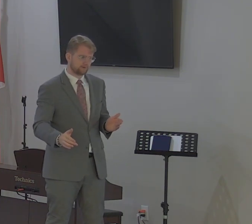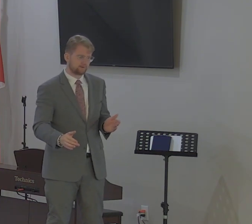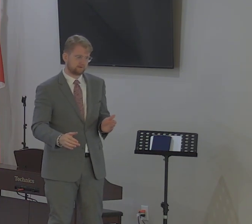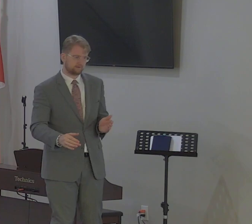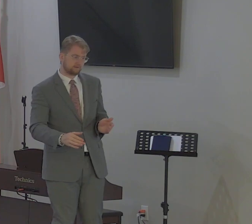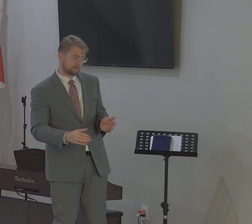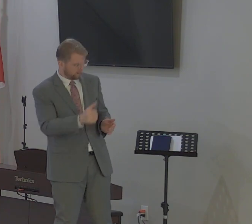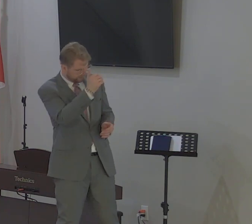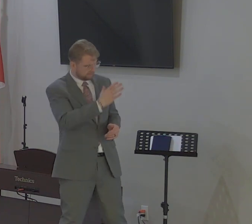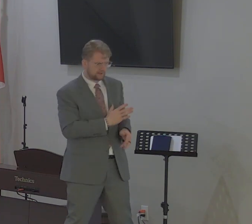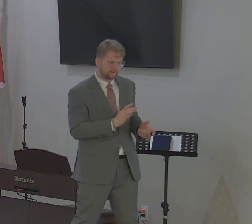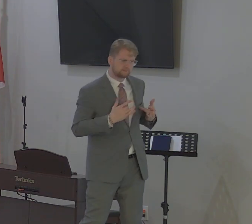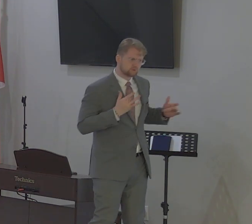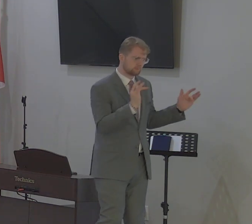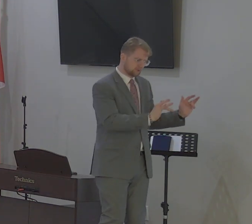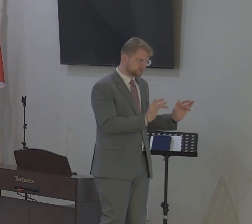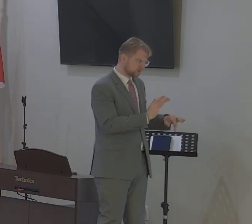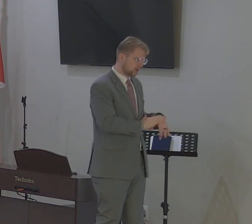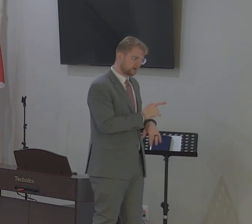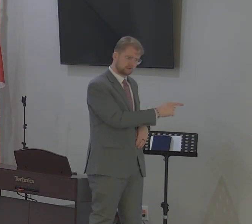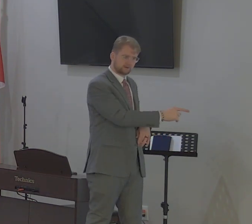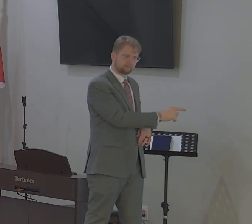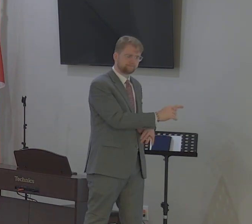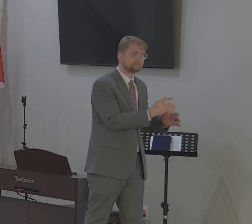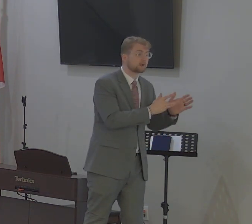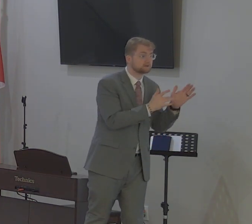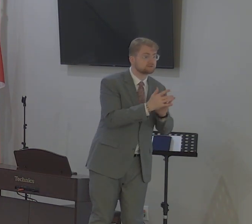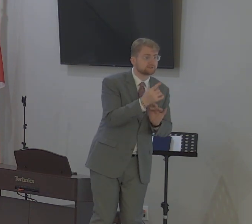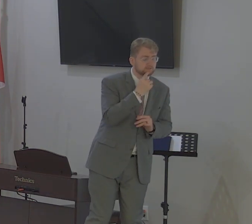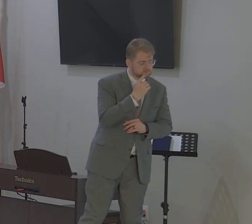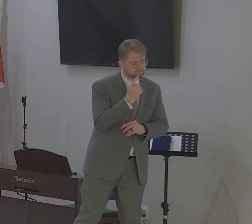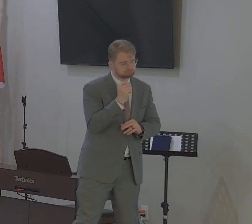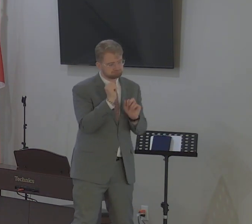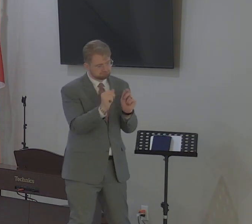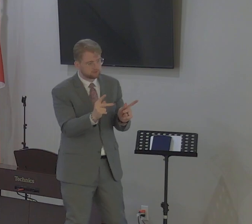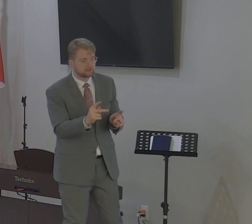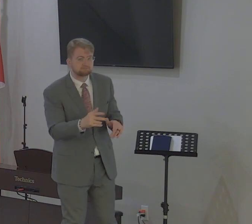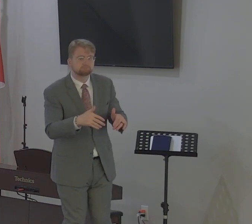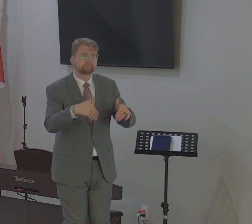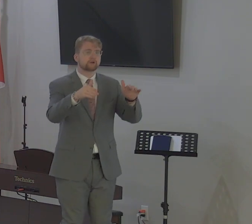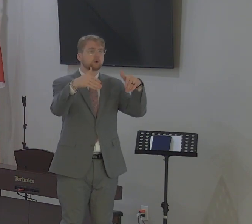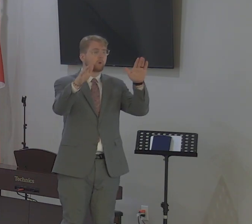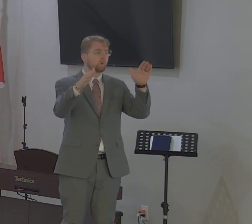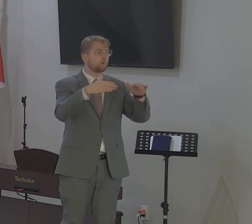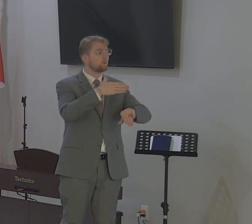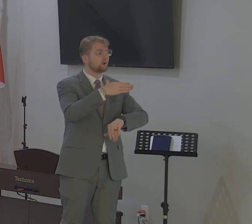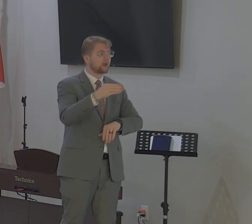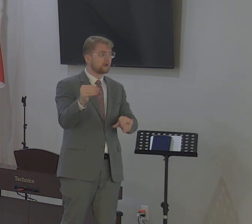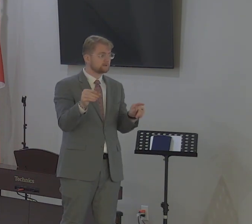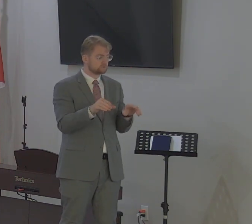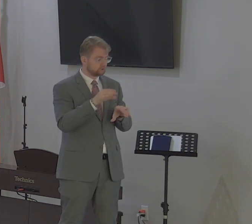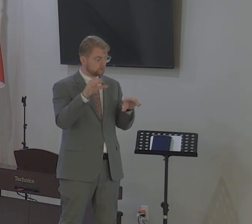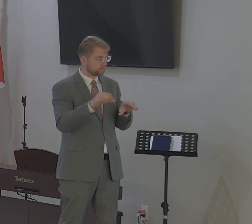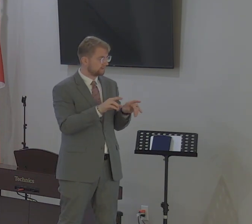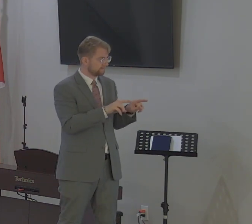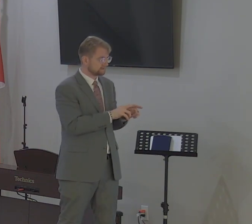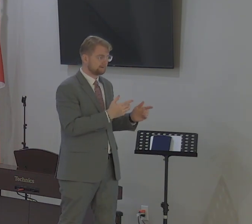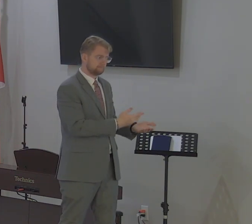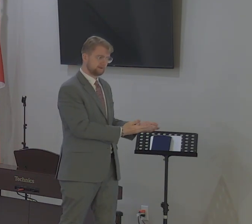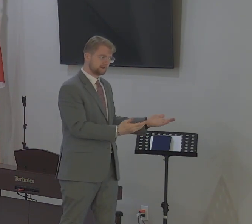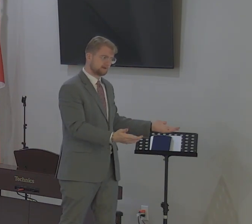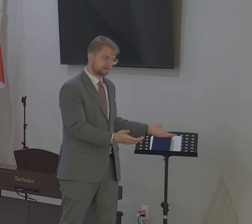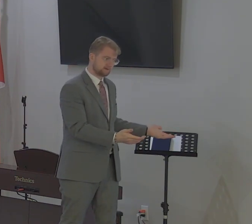mercy on him. Then Jesus said unto him, go and do thou likewise.